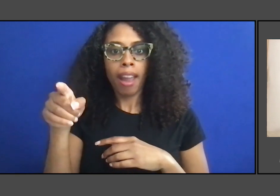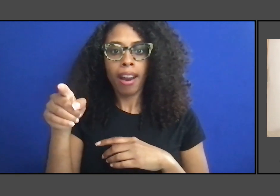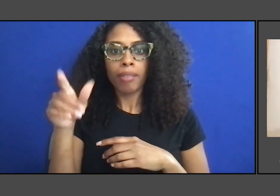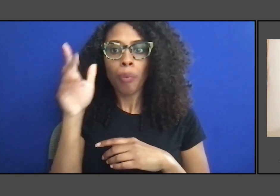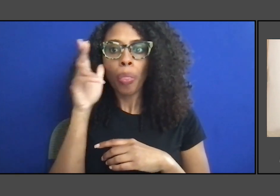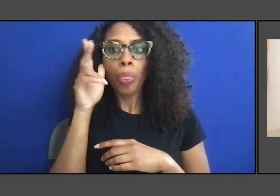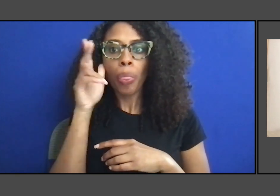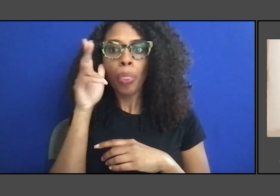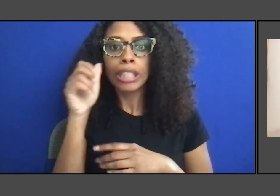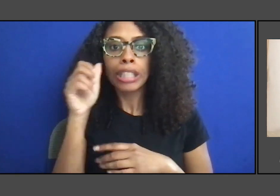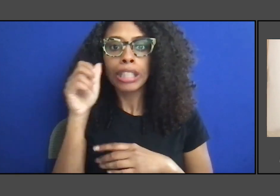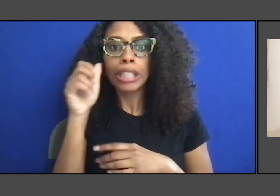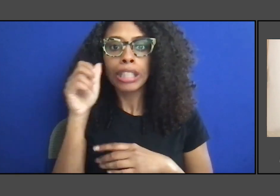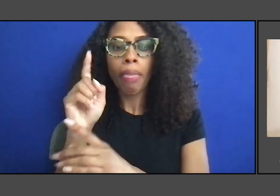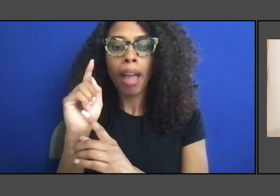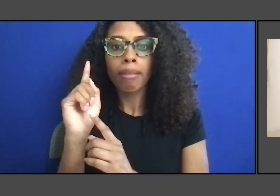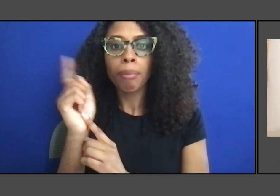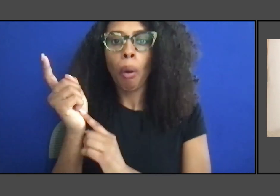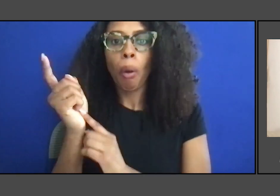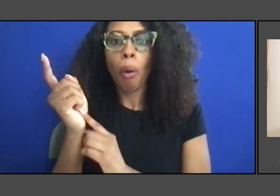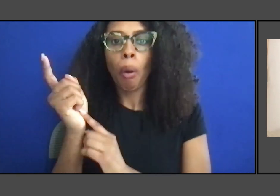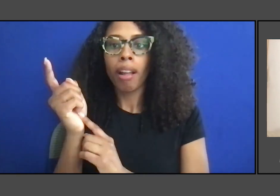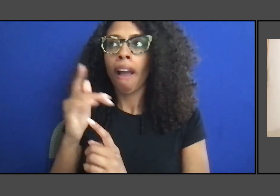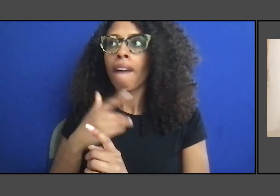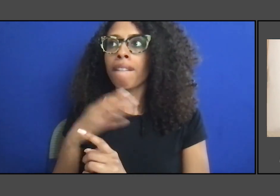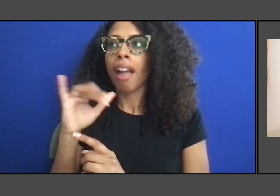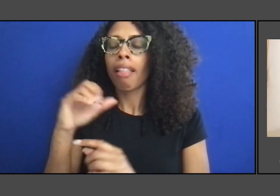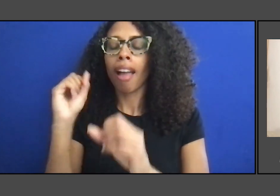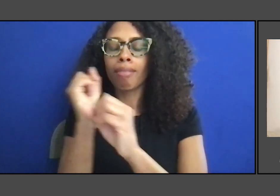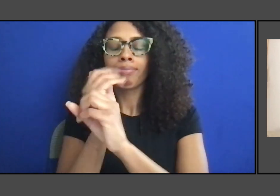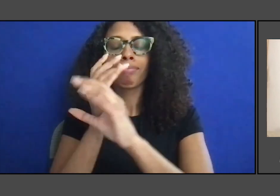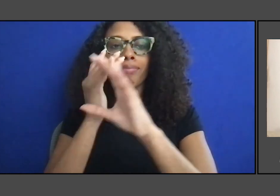are being transported. Those who know, like